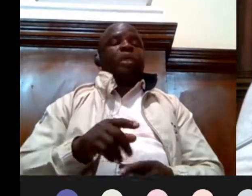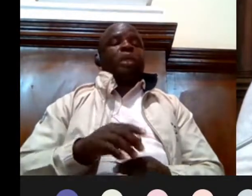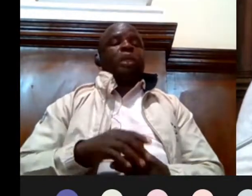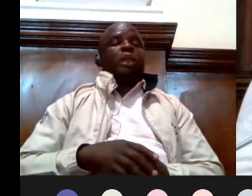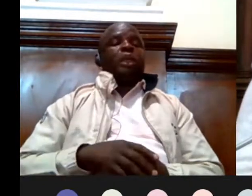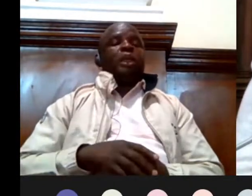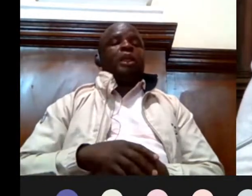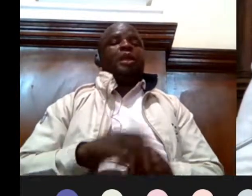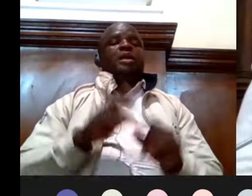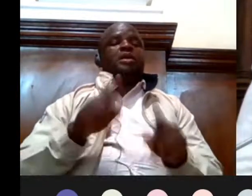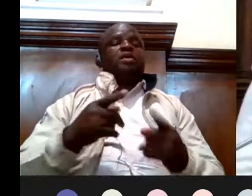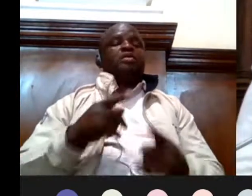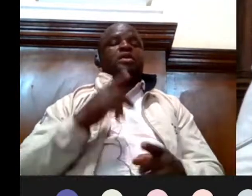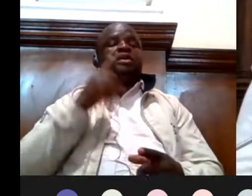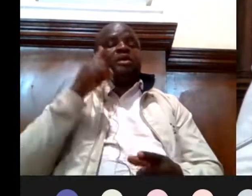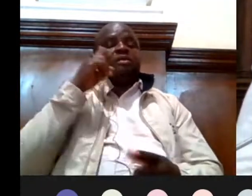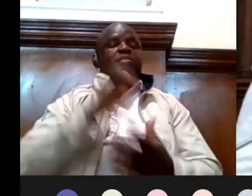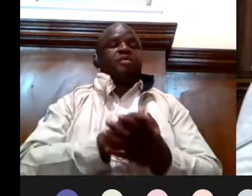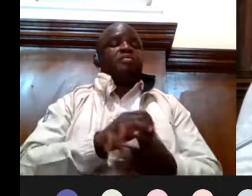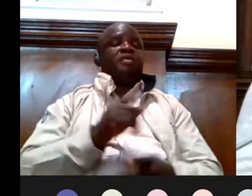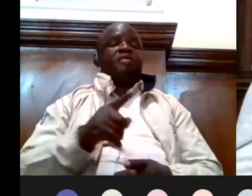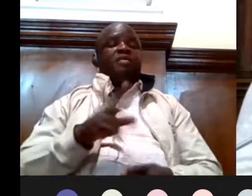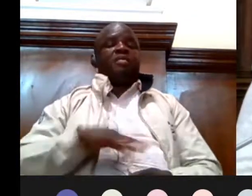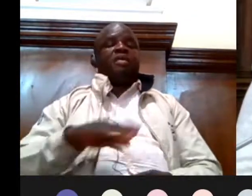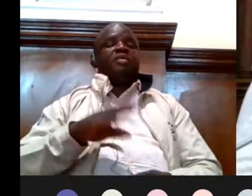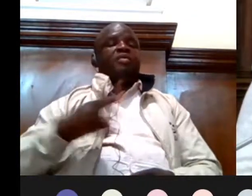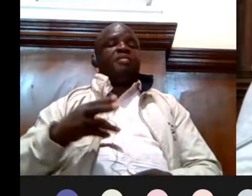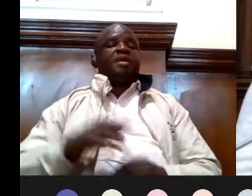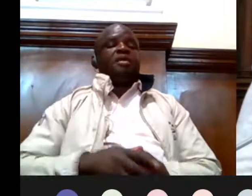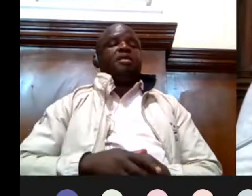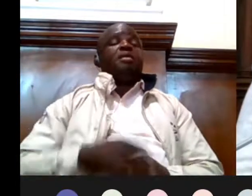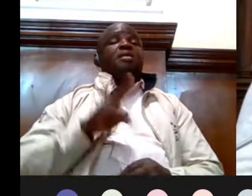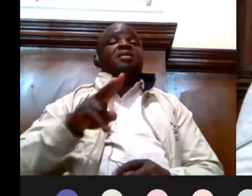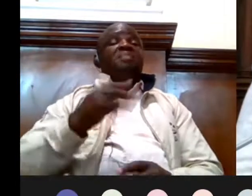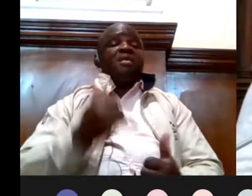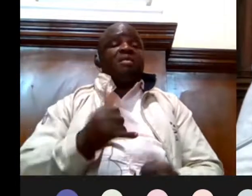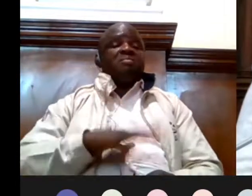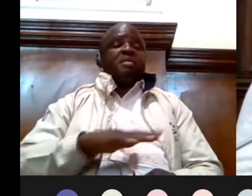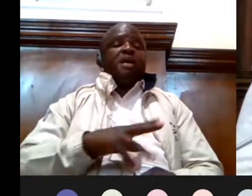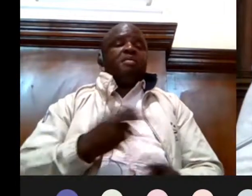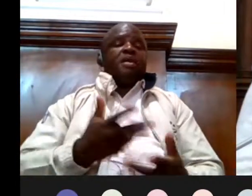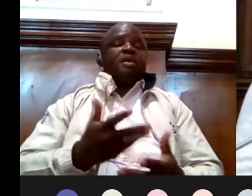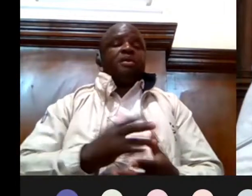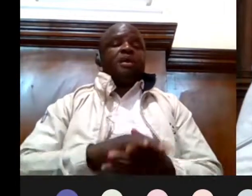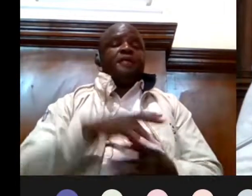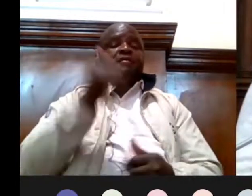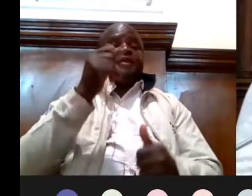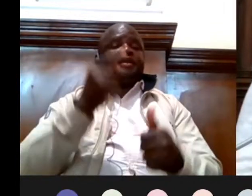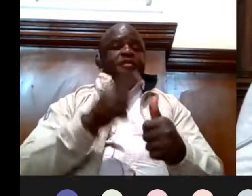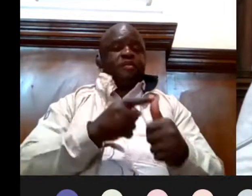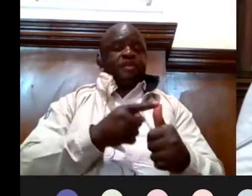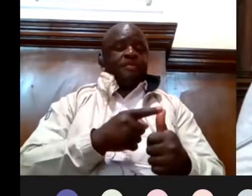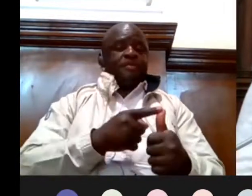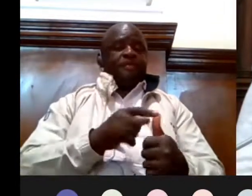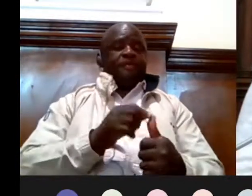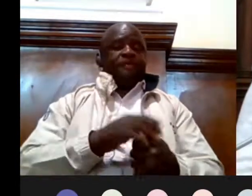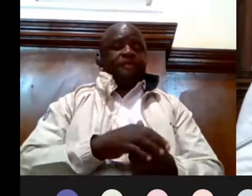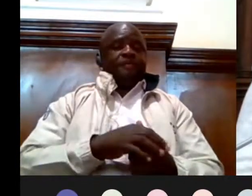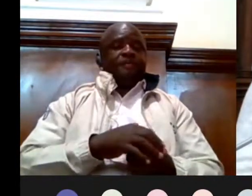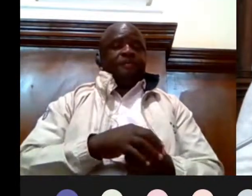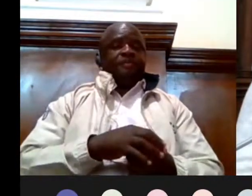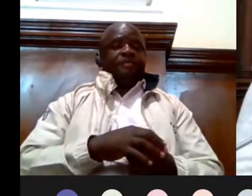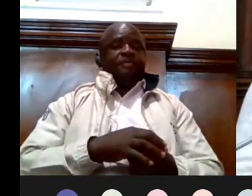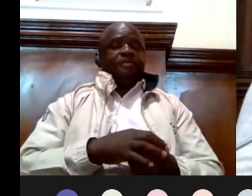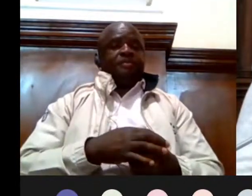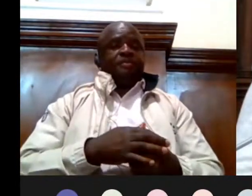corruption accused number one, the reason why this province and this country is a mess it